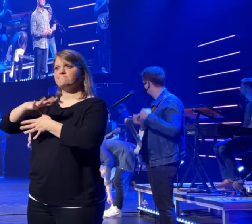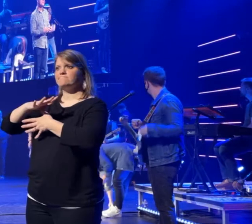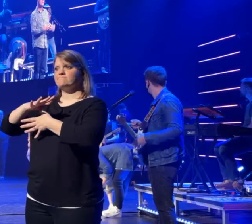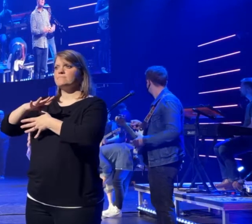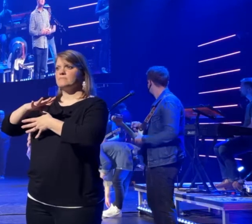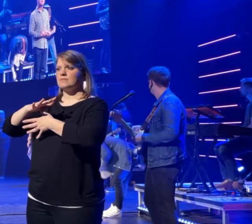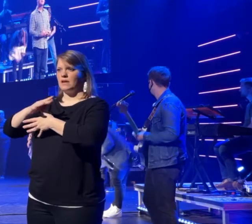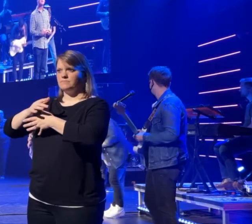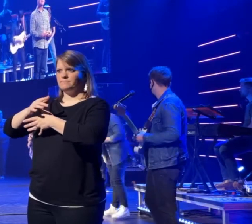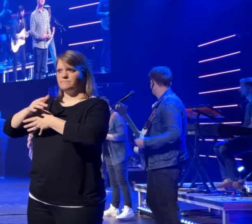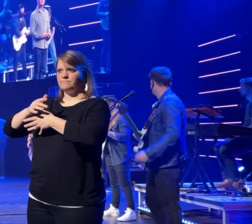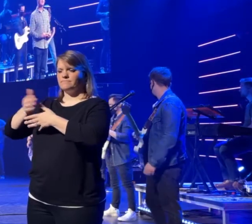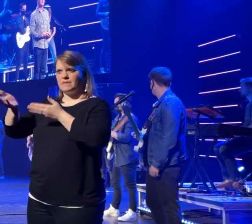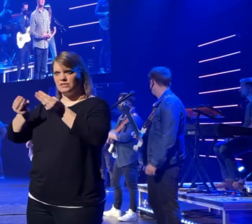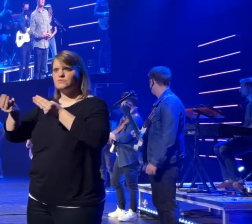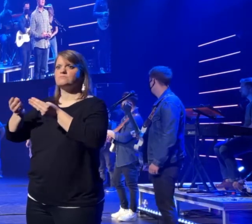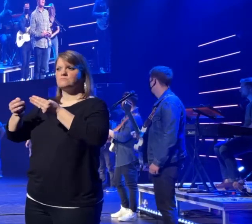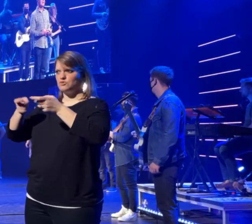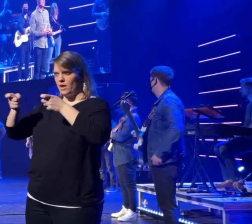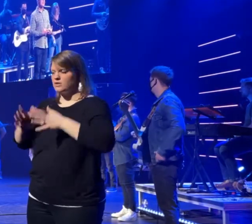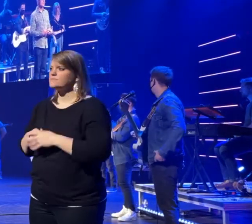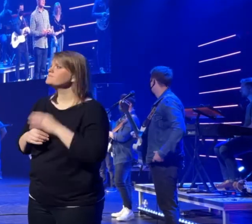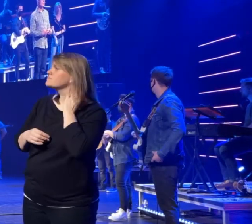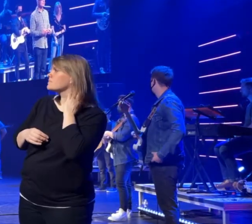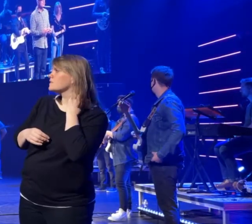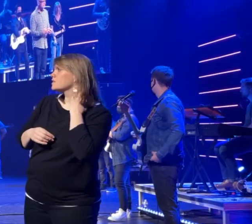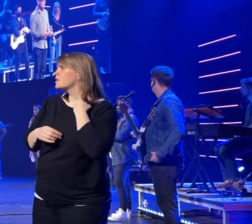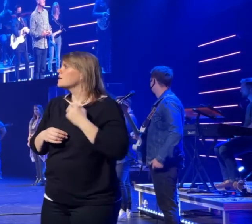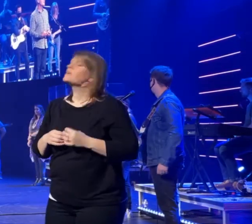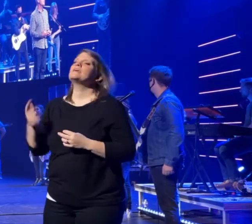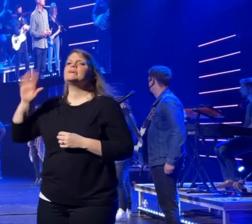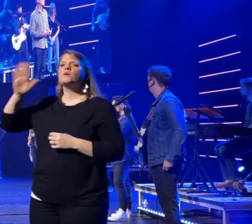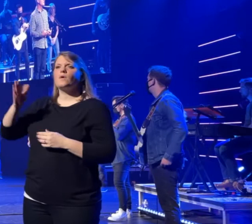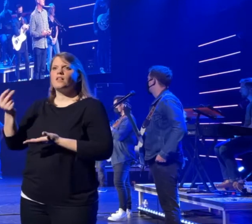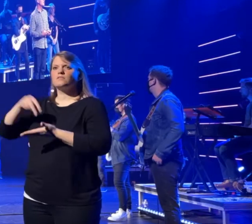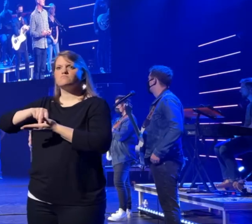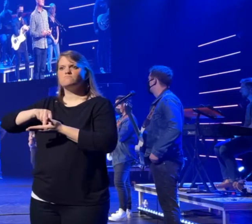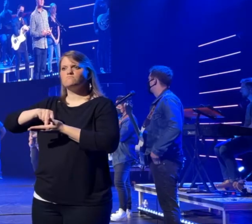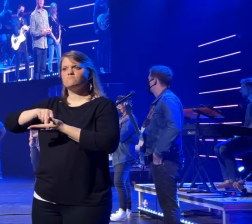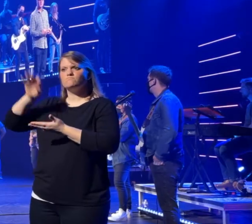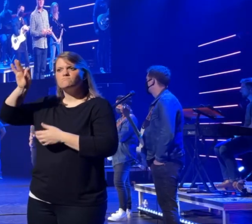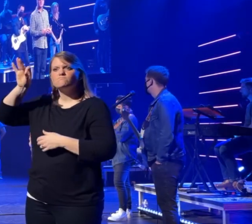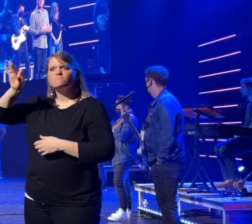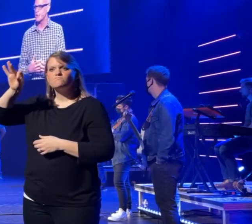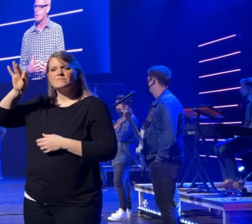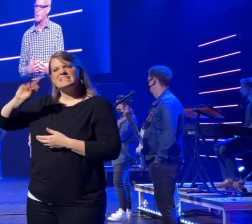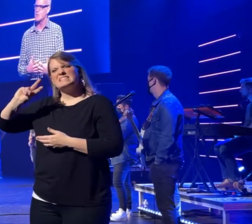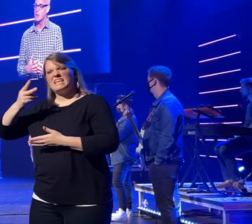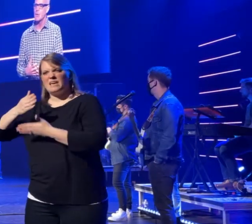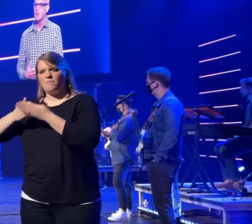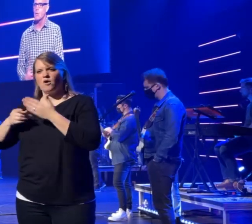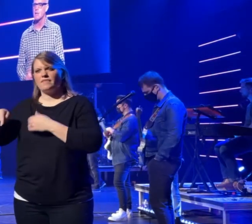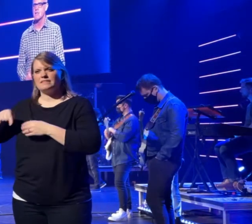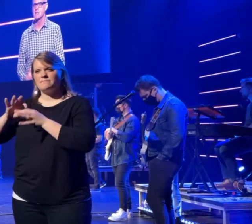church. So he's going to be speaking here, taking, you know, the second installment of this message, this series titled, and a message